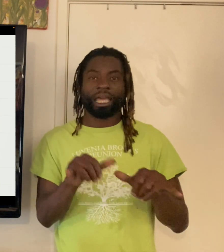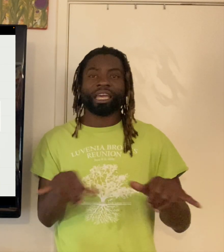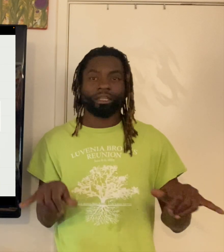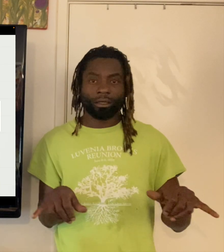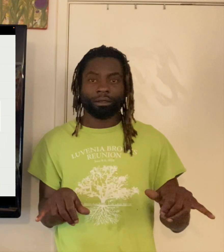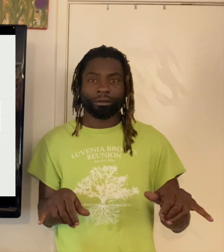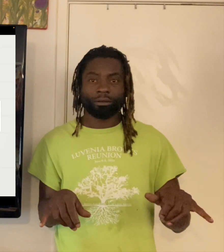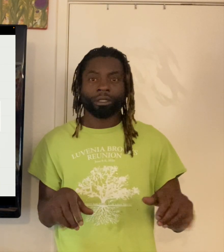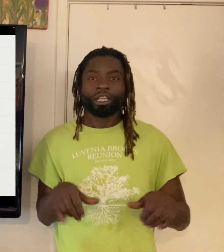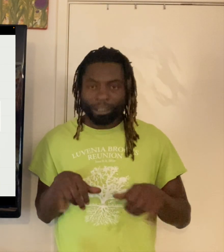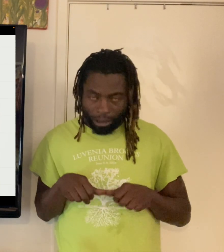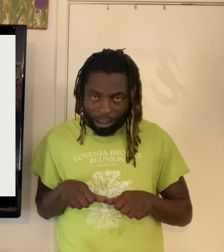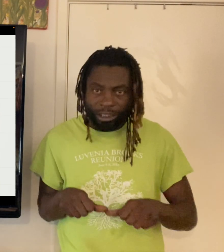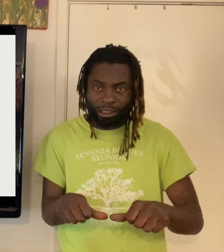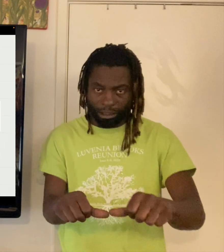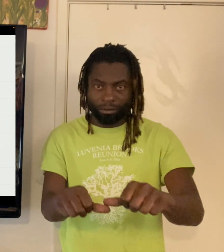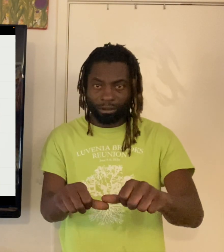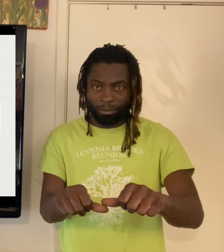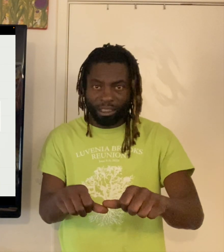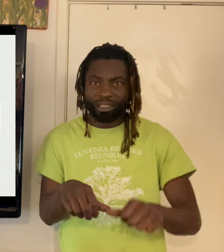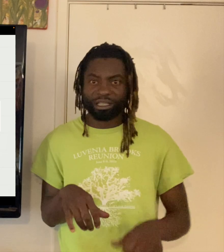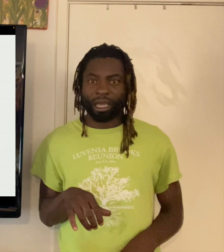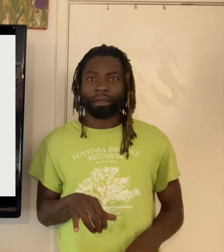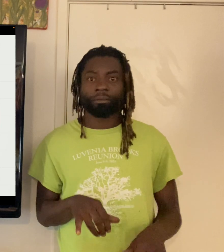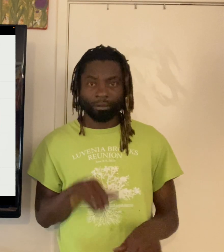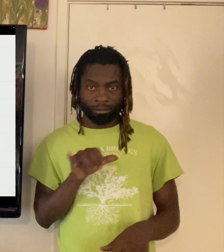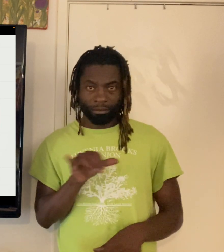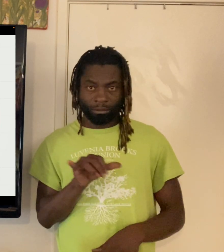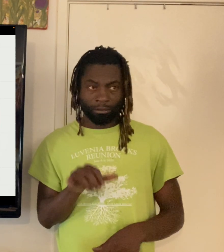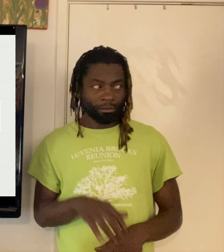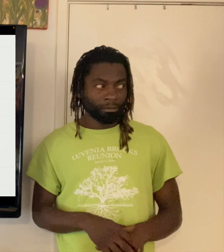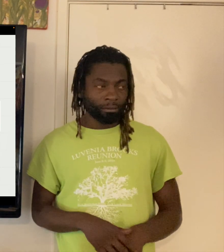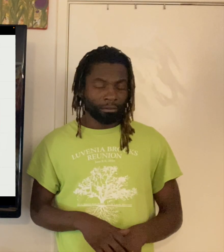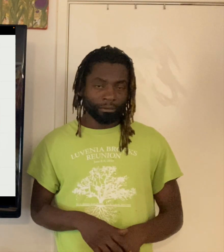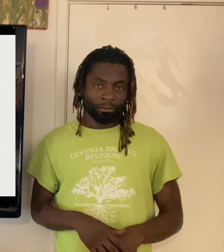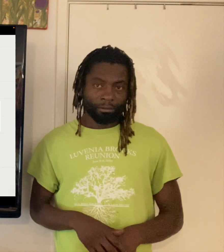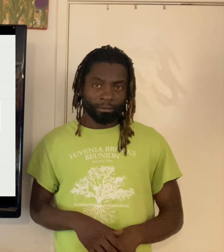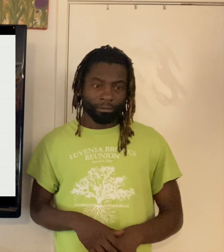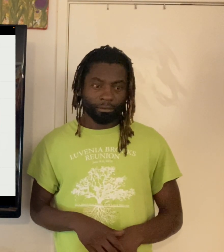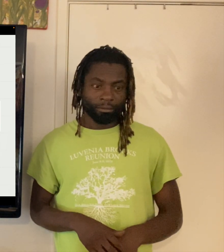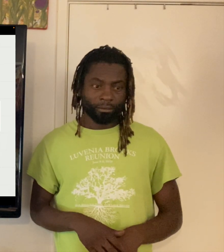same before and after. Watch. Ah!